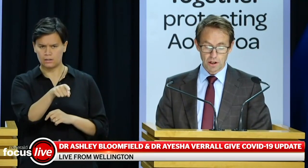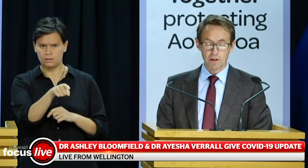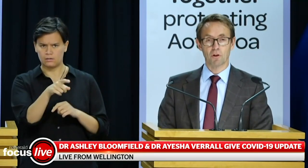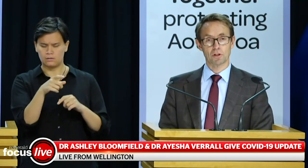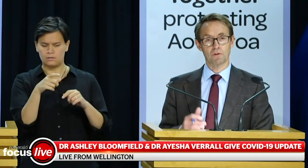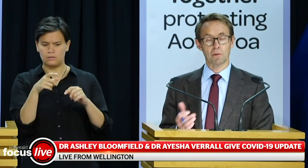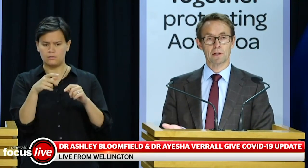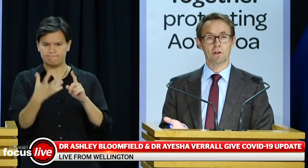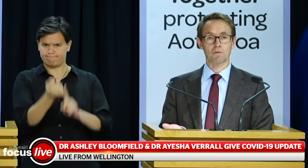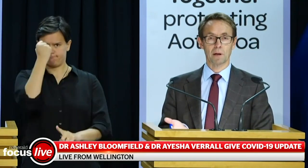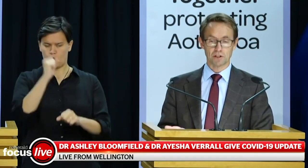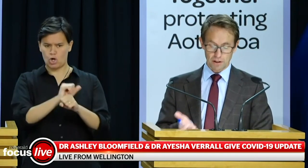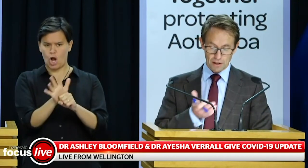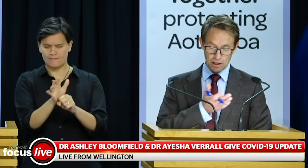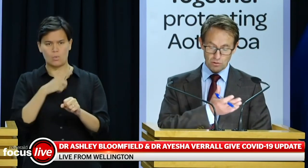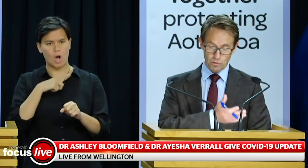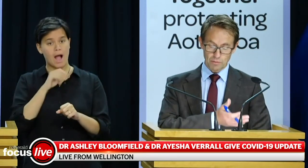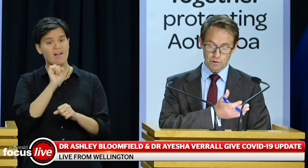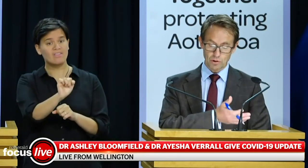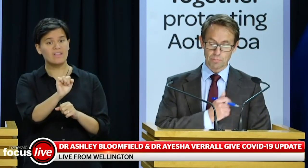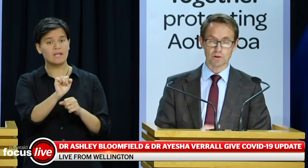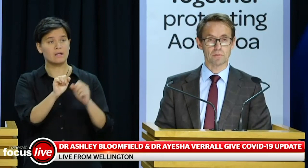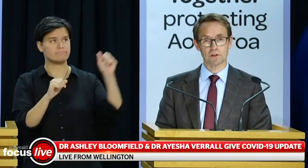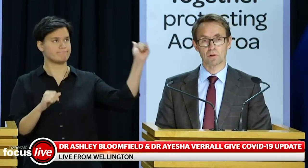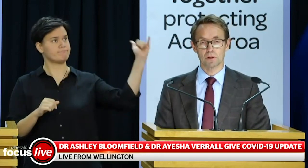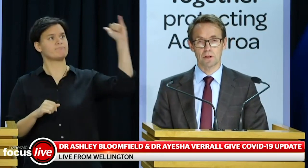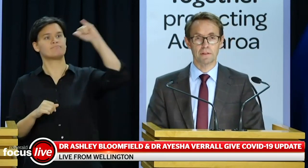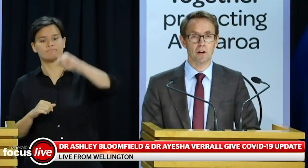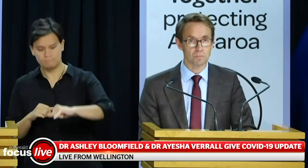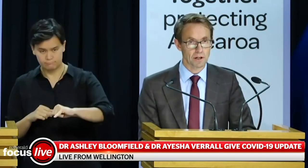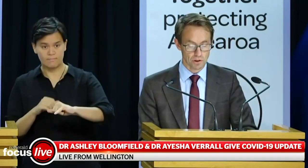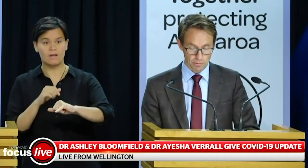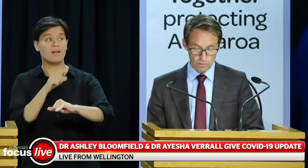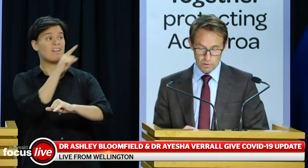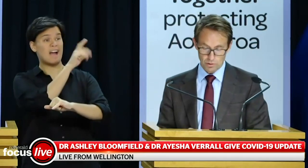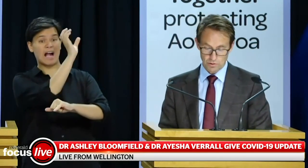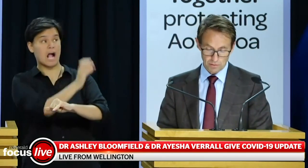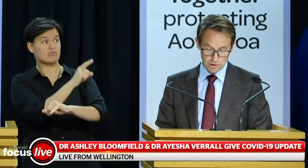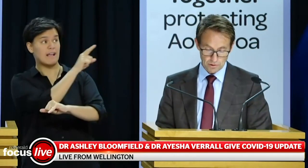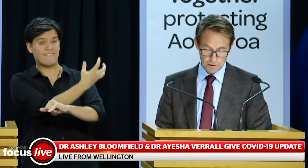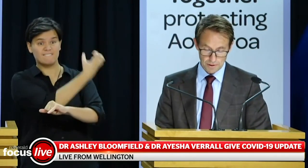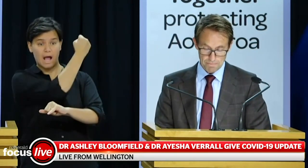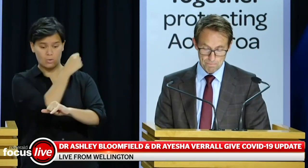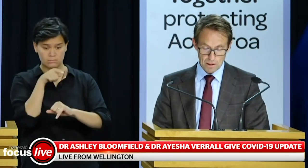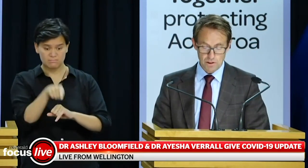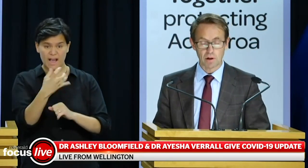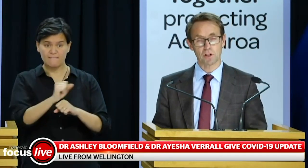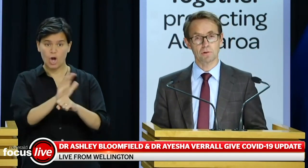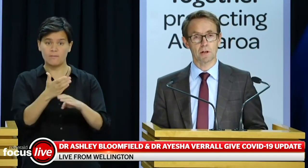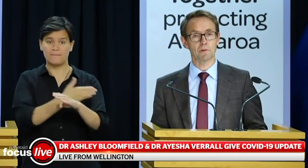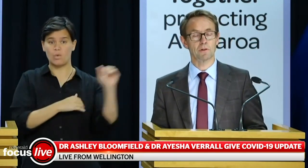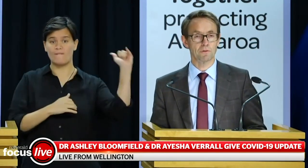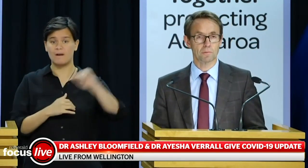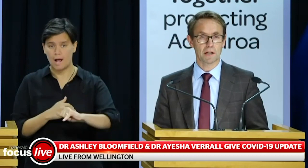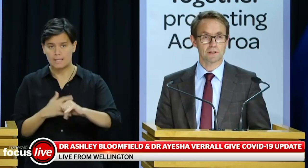investigation following confirmation that they had already returned a positive result in their home country before travelling to New Zealand. So our